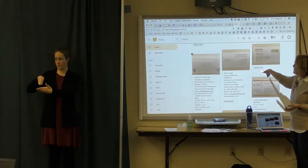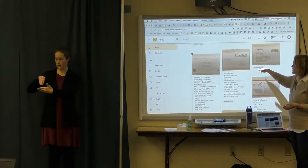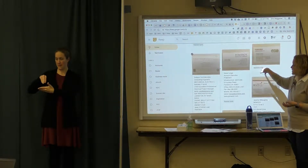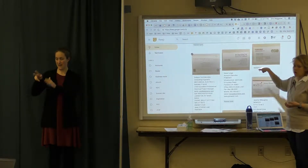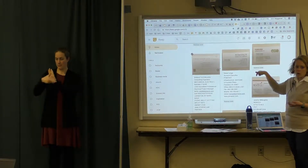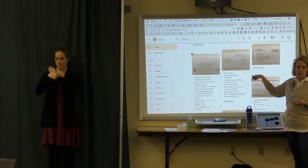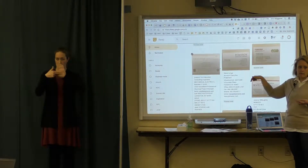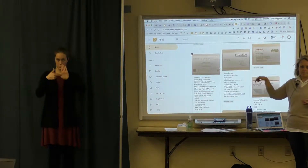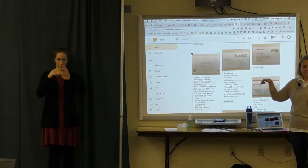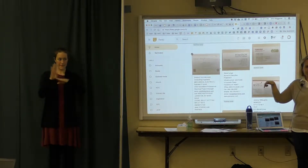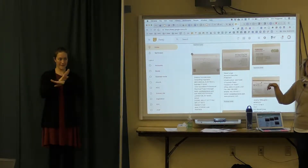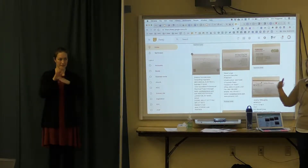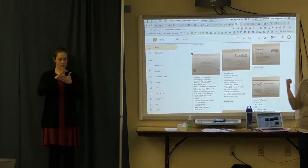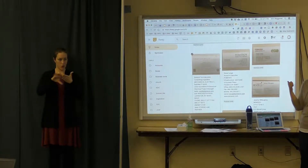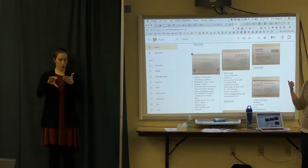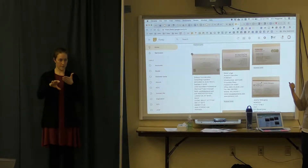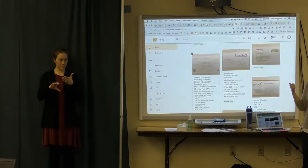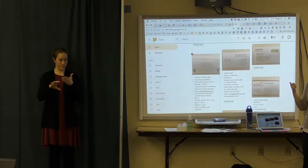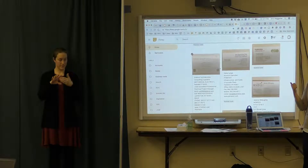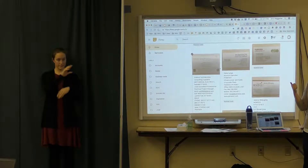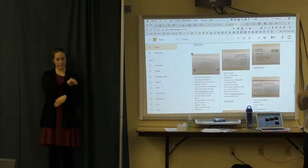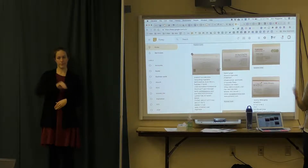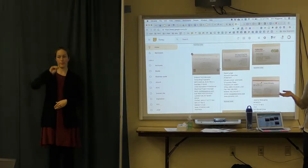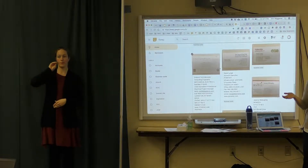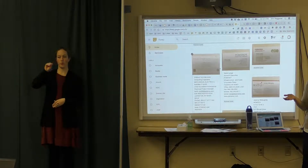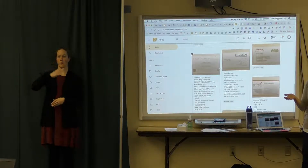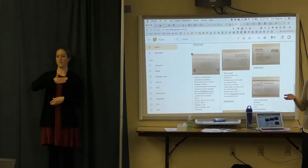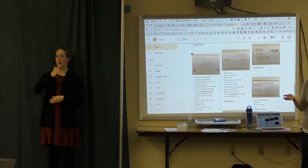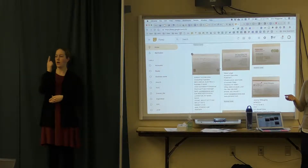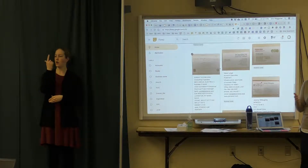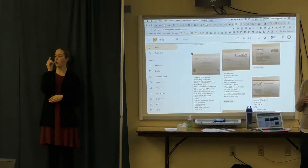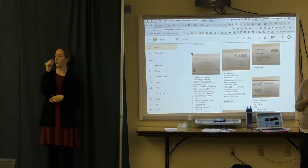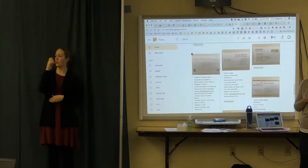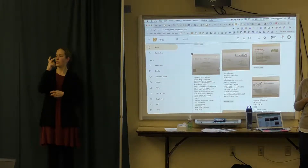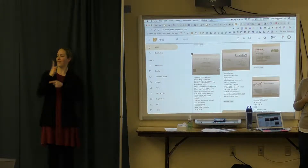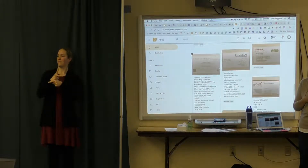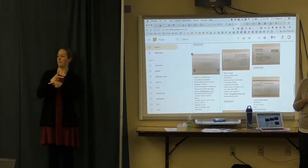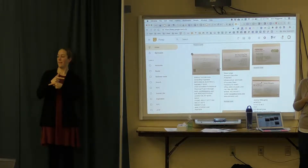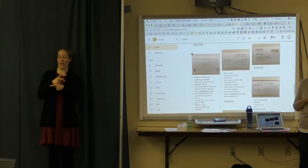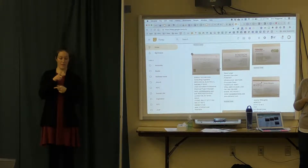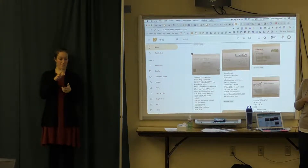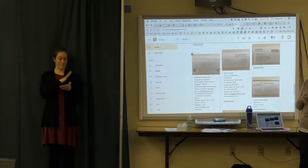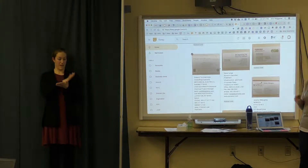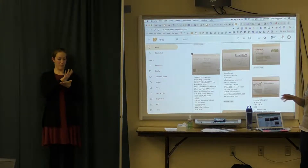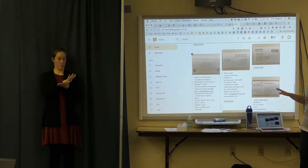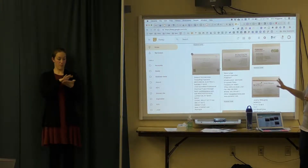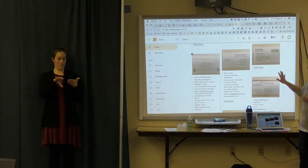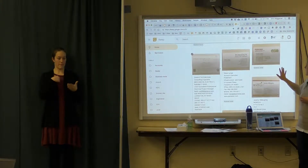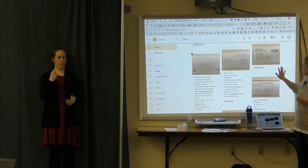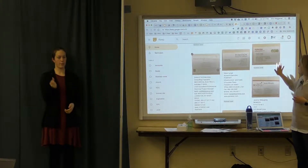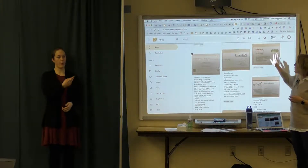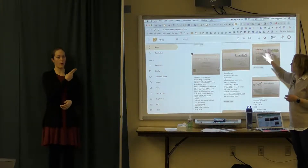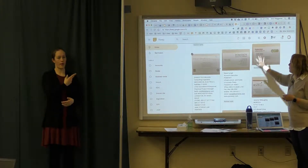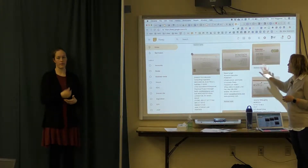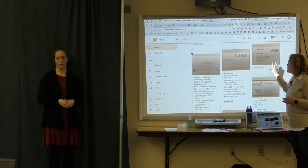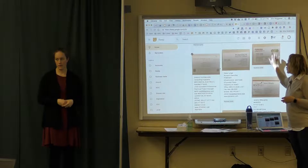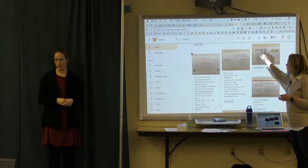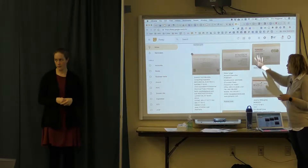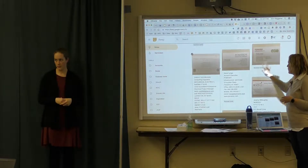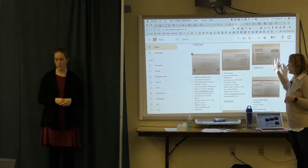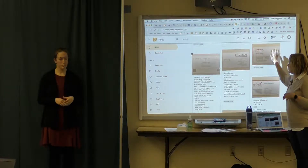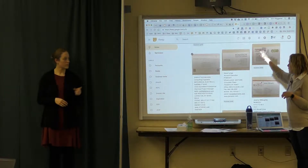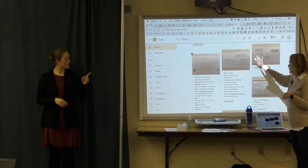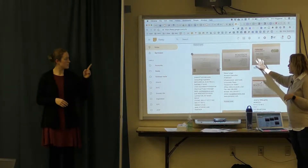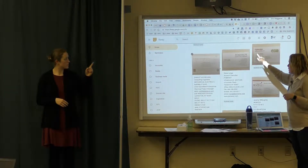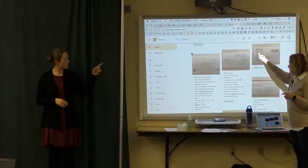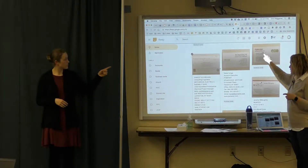them as business card and I put them in my Google Keep and I just threw them away. So here's a business card